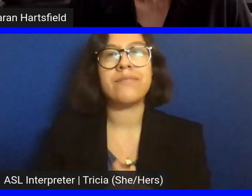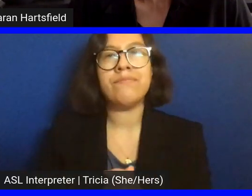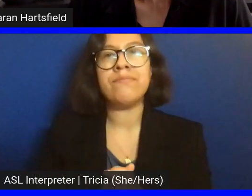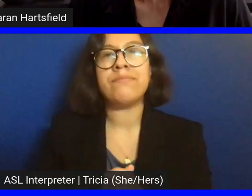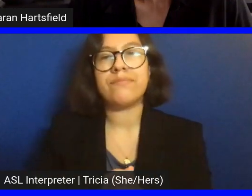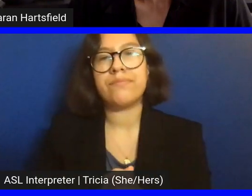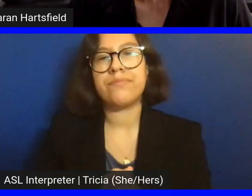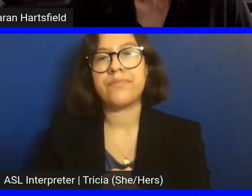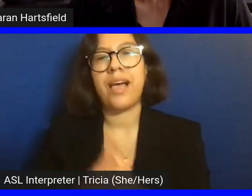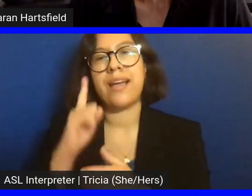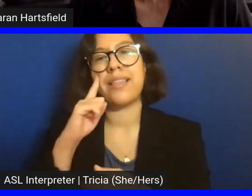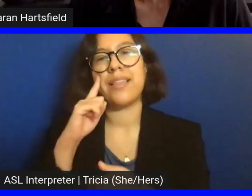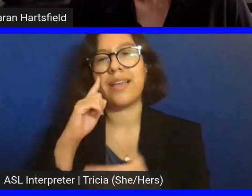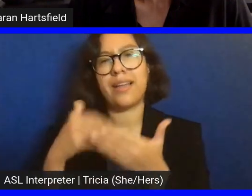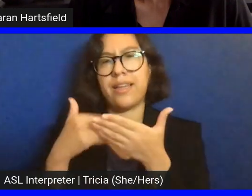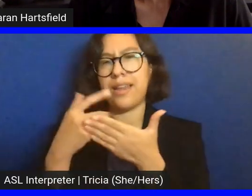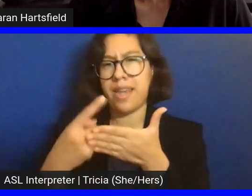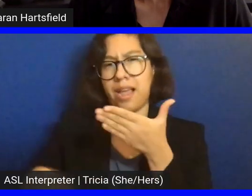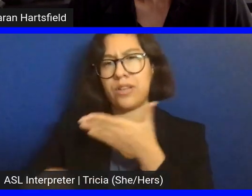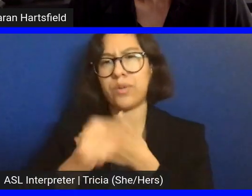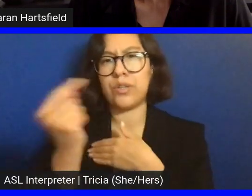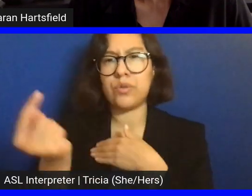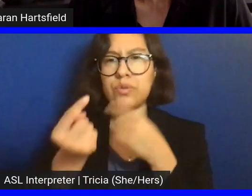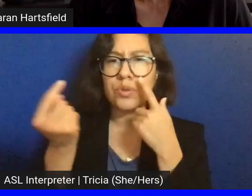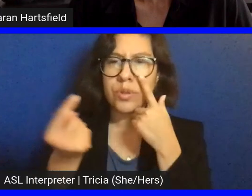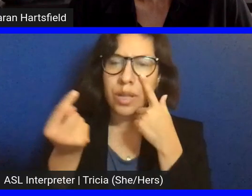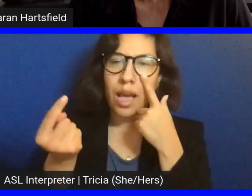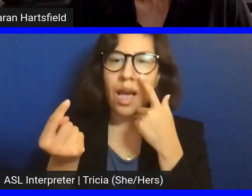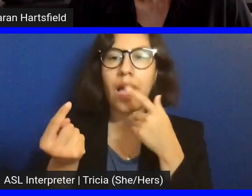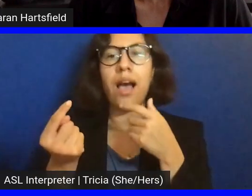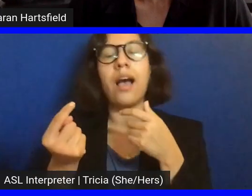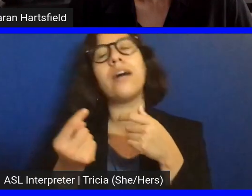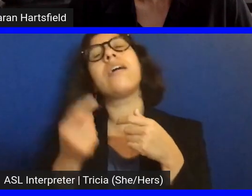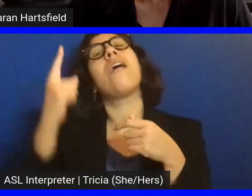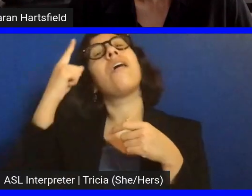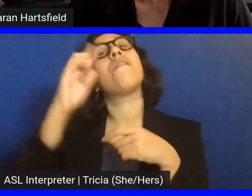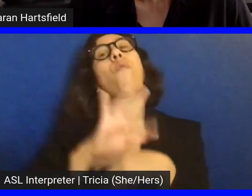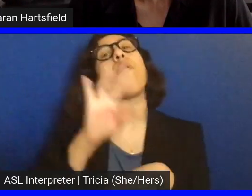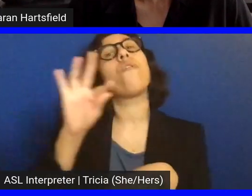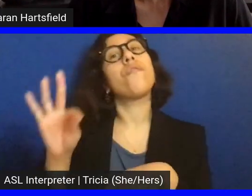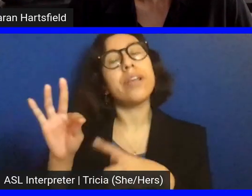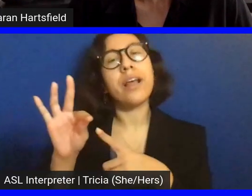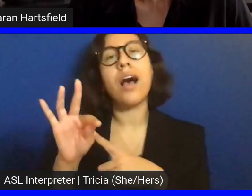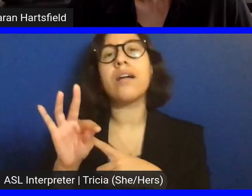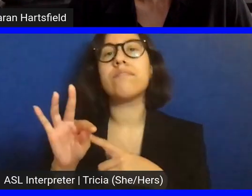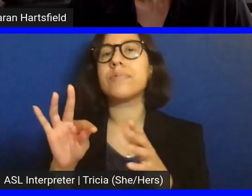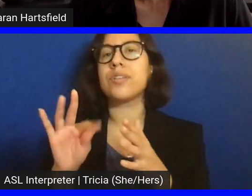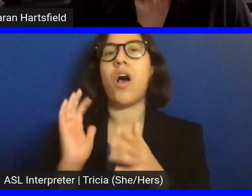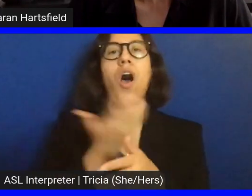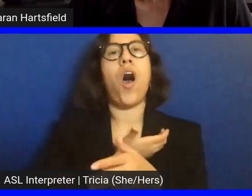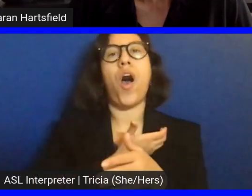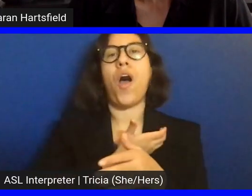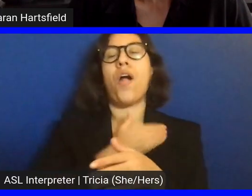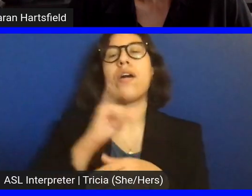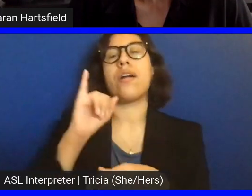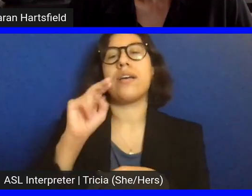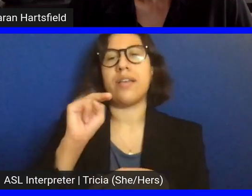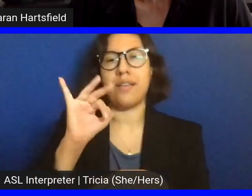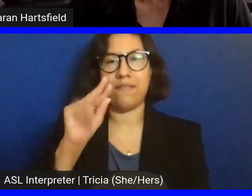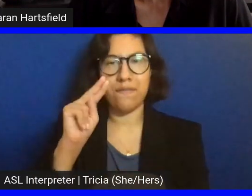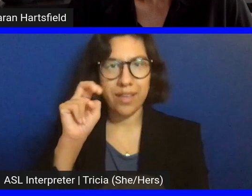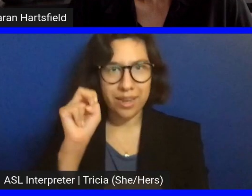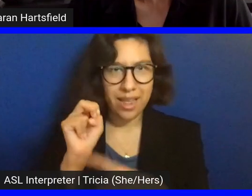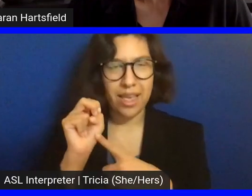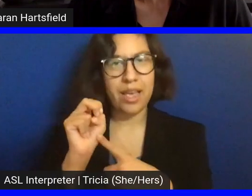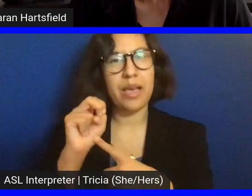I think it's next Tuesday. Yeah, next Tuesday, Four Freedoms is going to be rolling out our infinite playbook for ways people can get